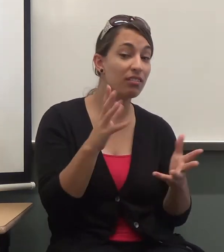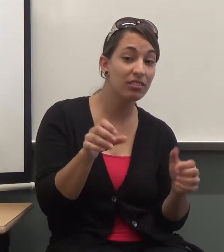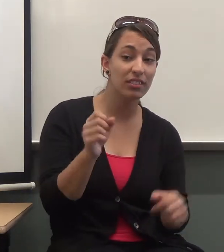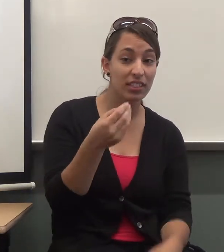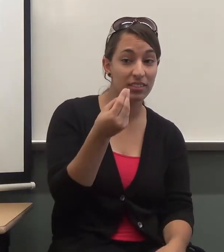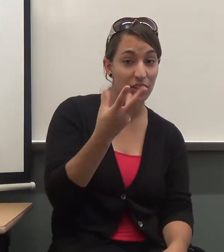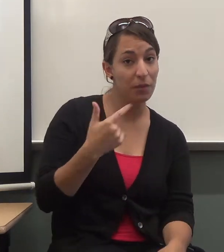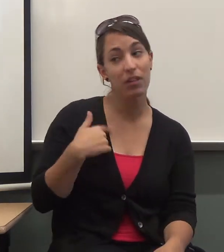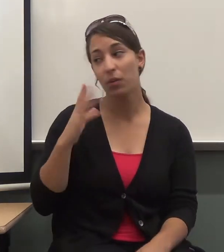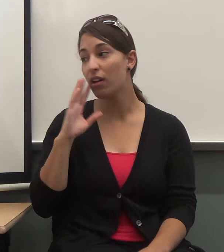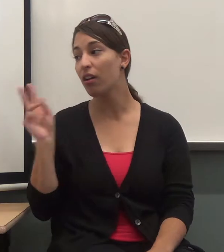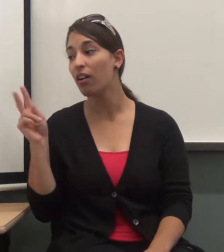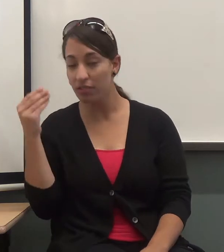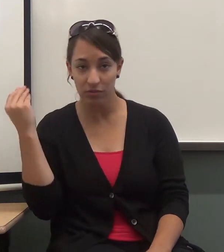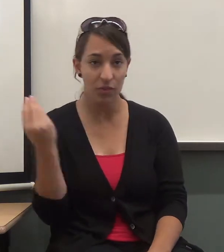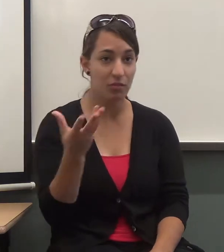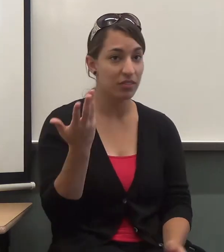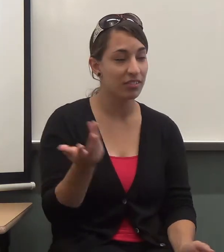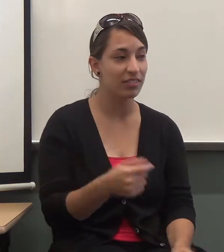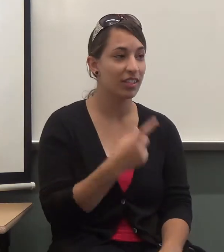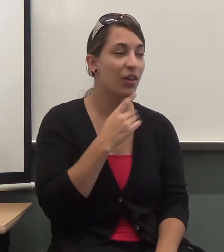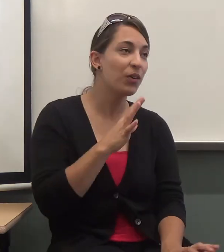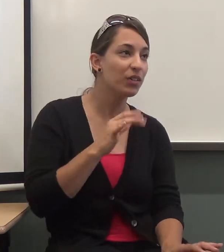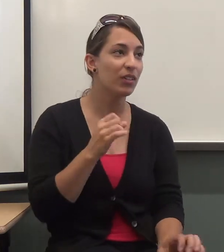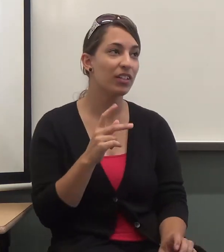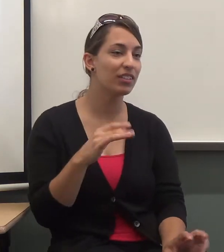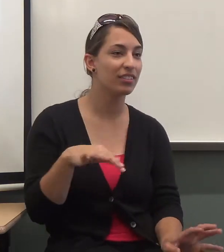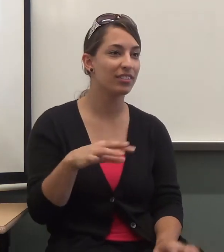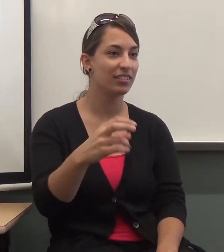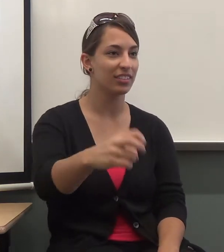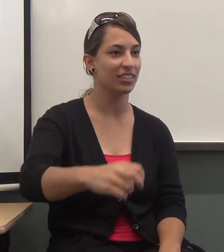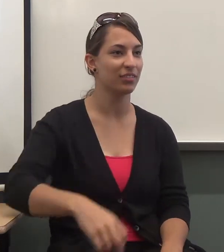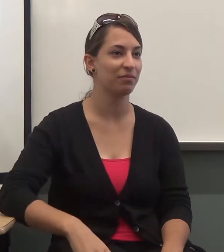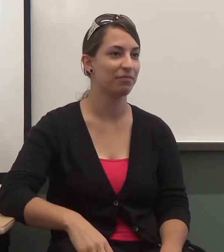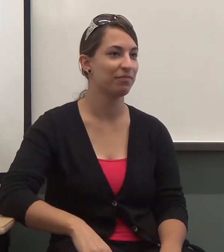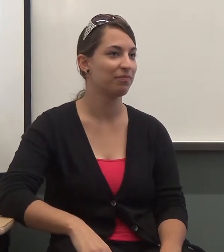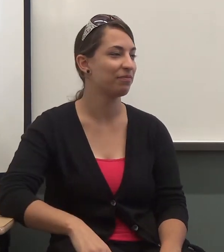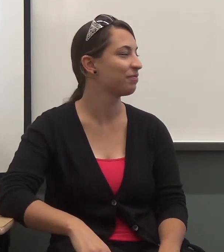first part here. We know this. This stuff you guys have got. Parts of speech, basic writing, you've got that.